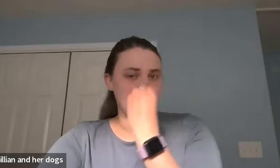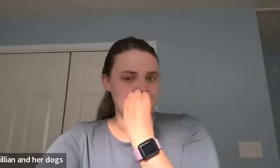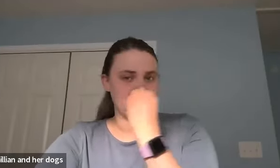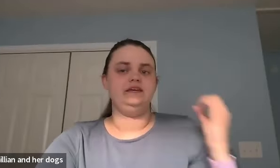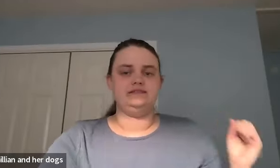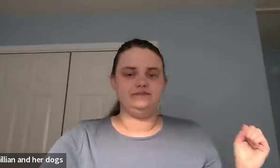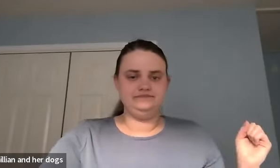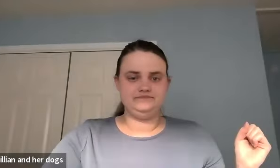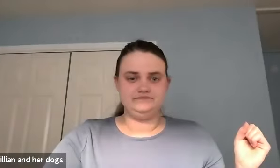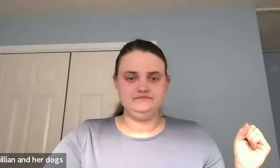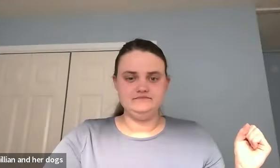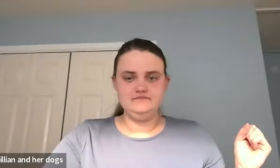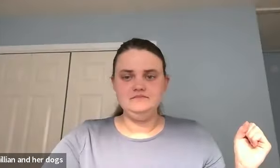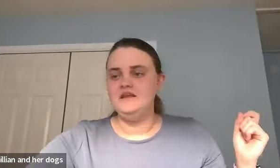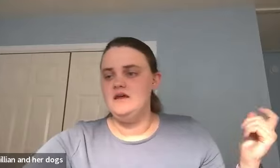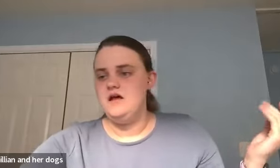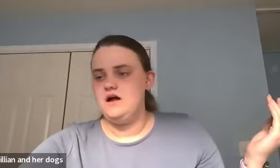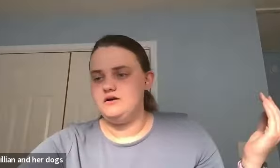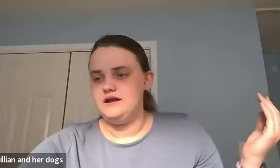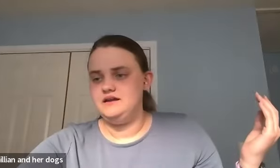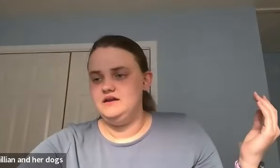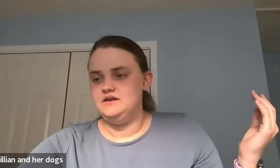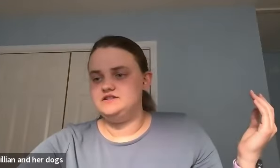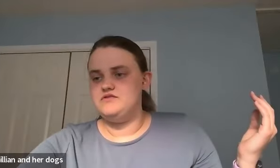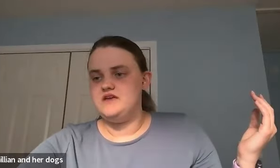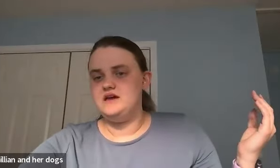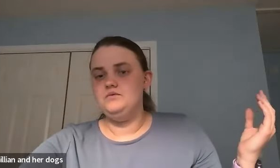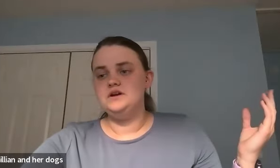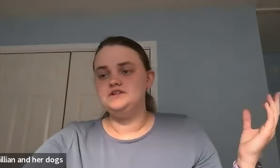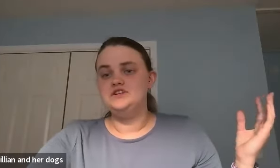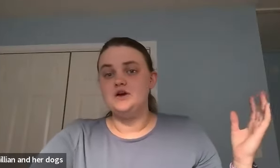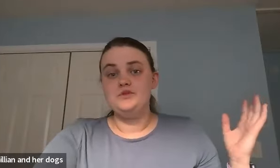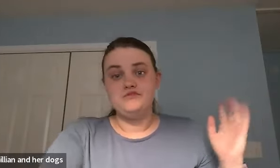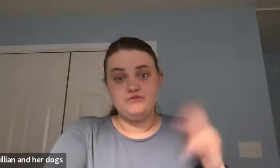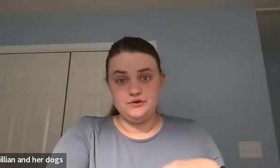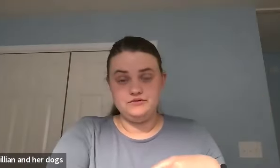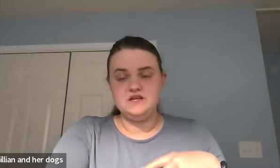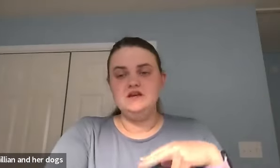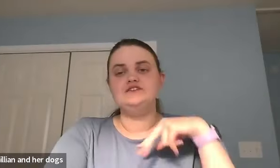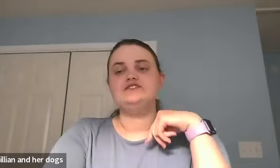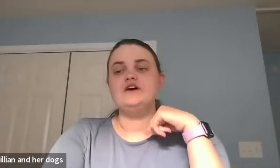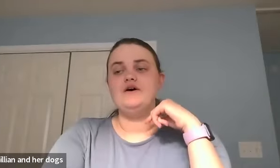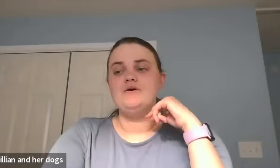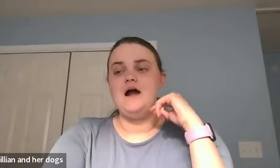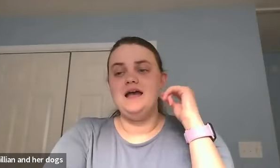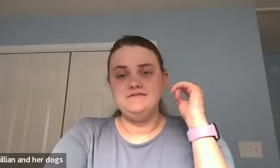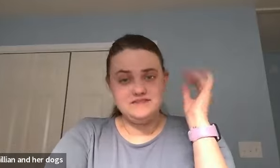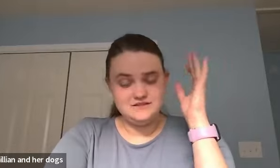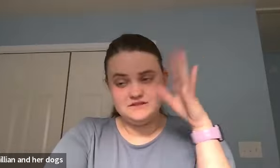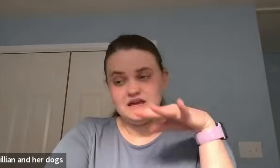Eat, yes. All right. So then we're going to start with fruit. So I have this. So the sign